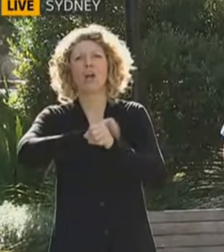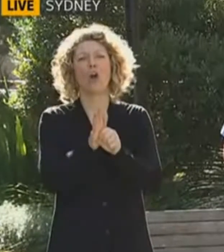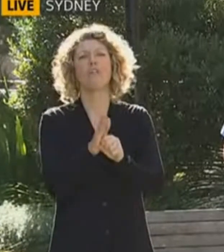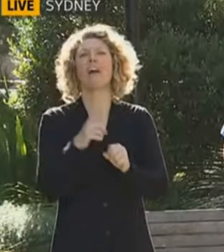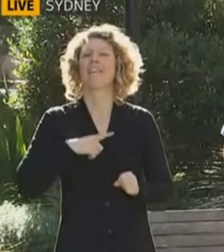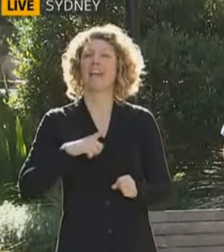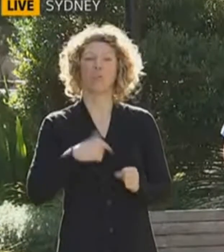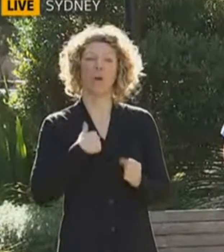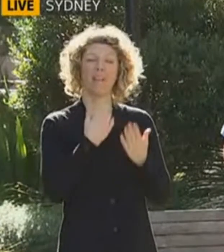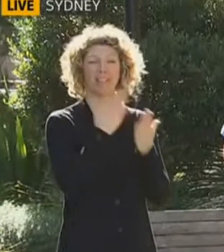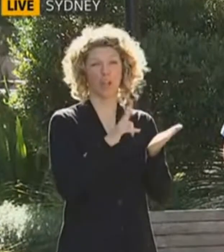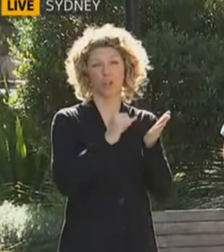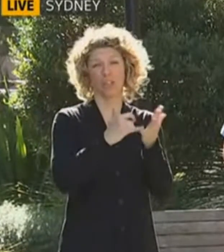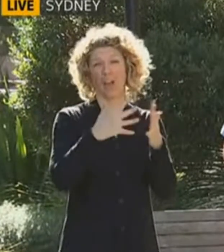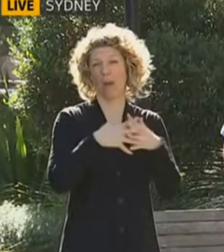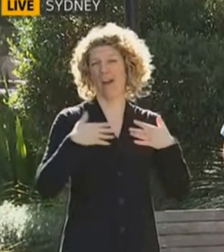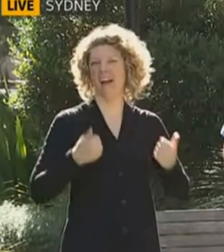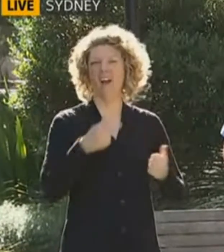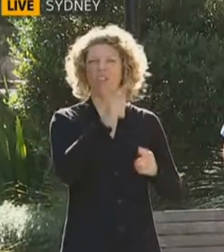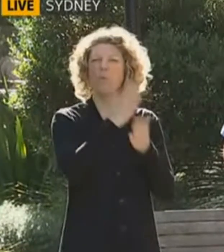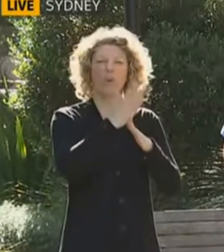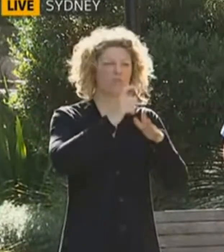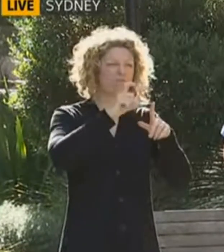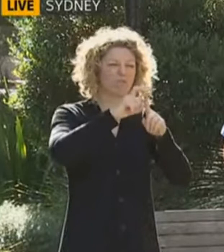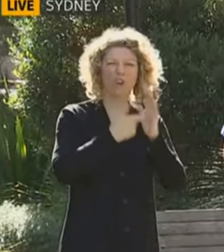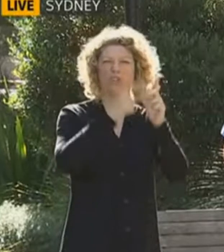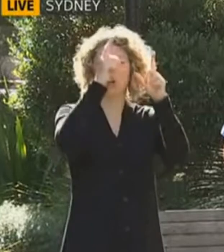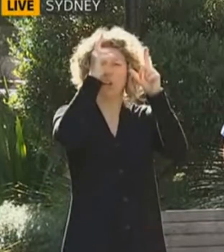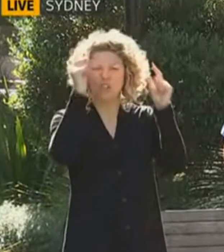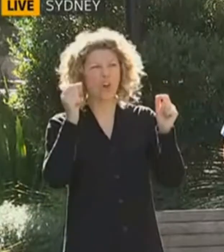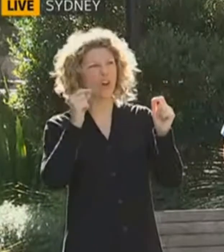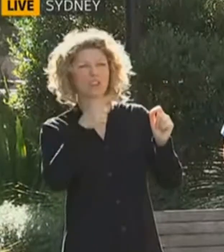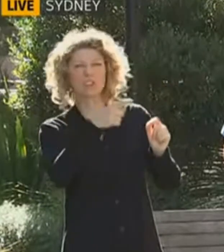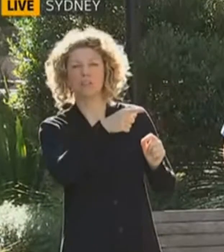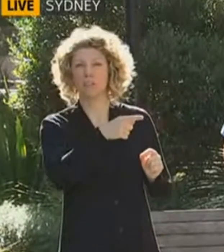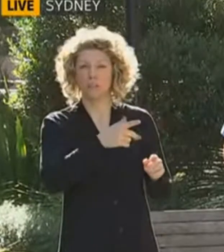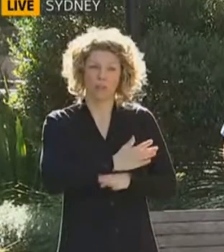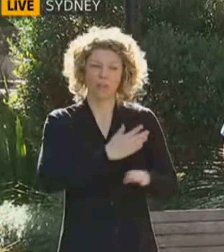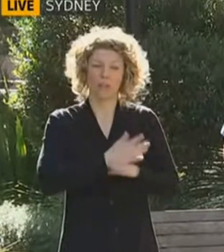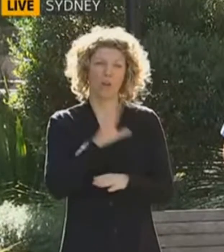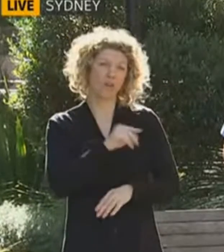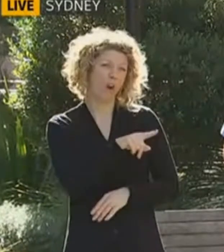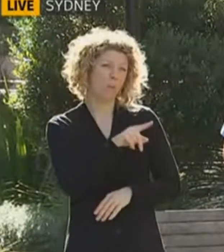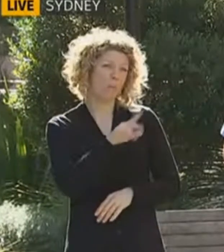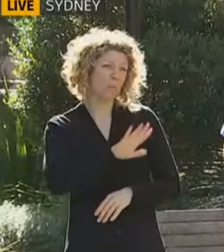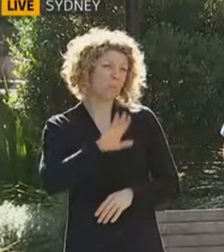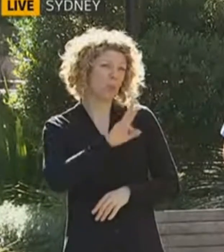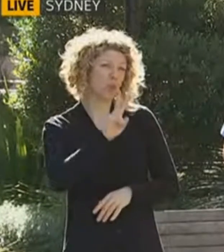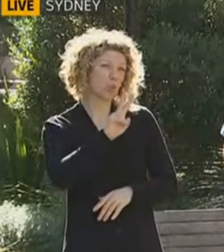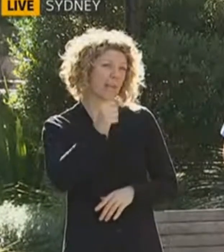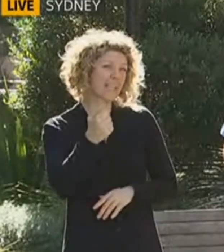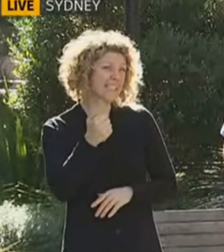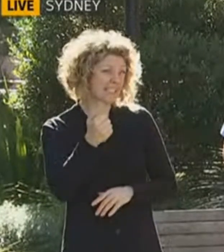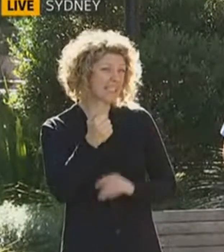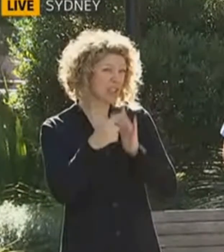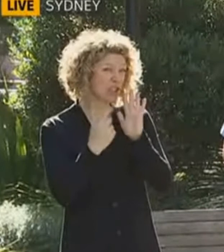health officials. We've been doing intensive testing since about Australia Day. And so if there have been little bubbles of potential